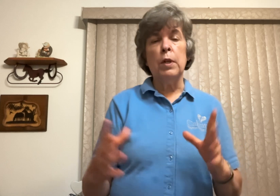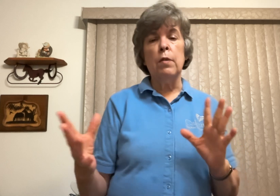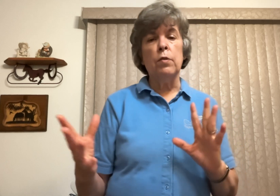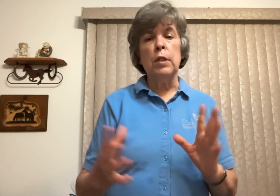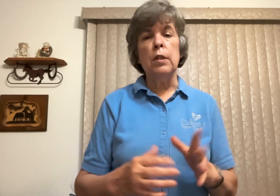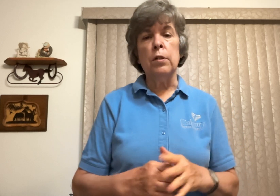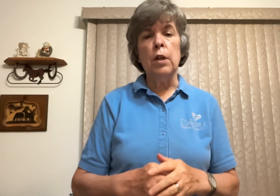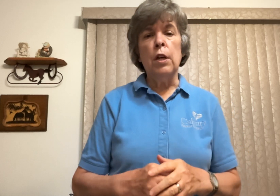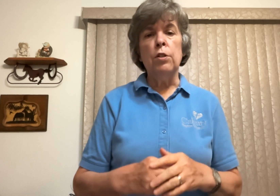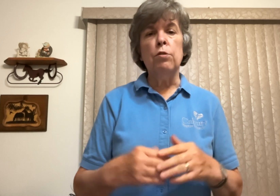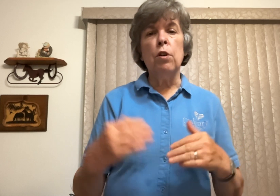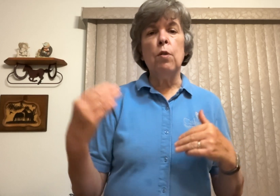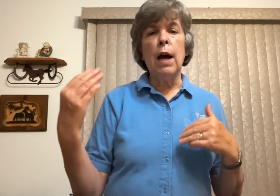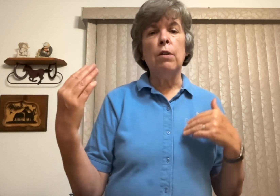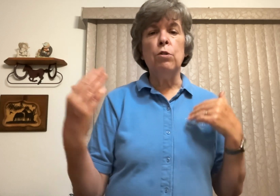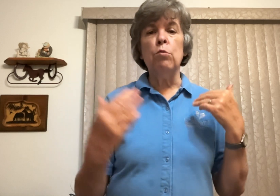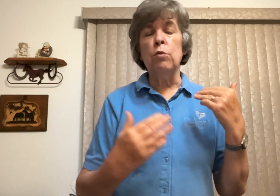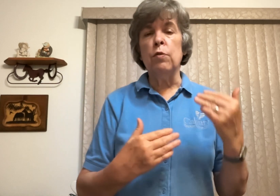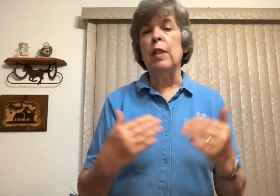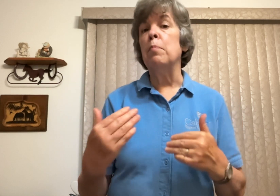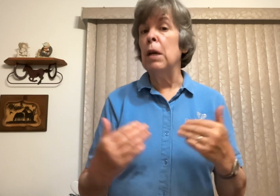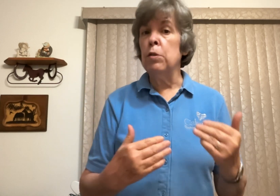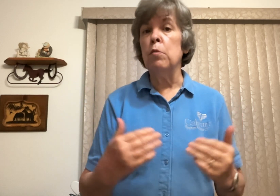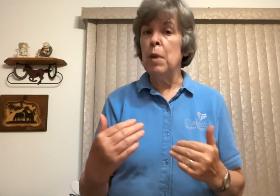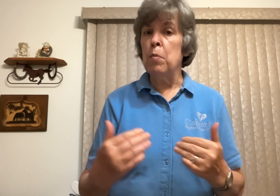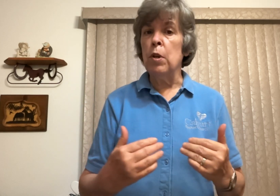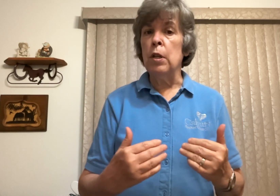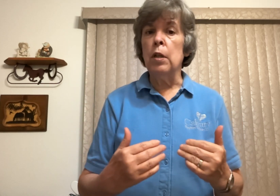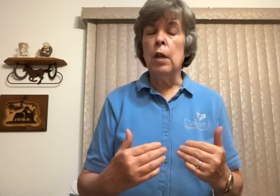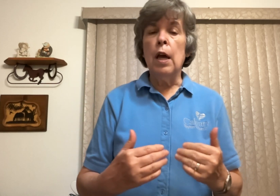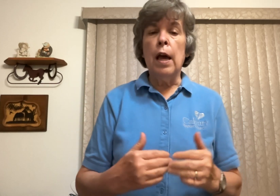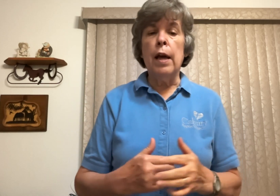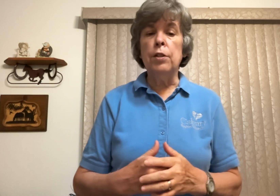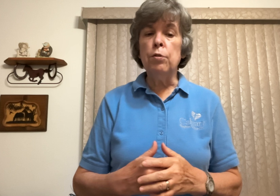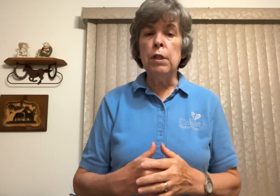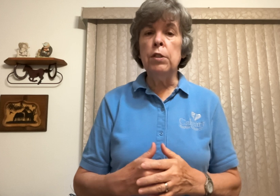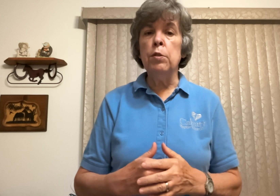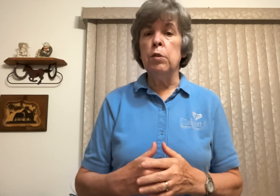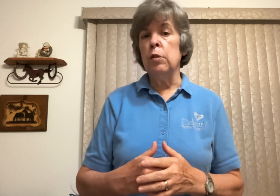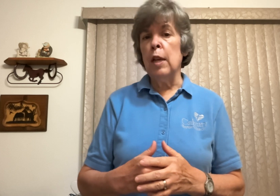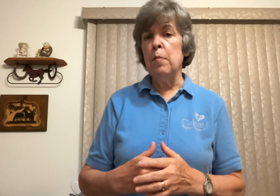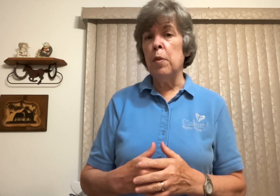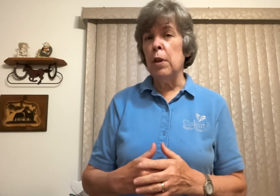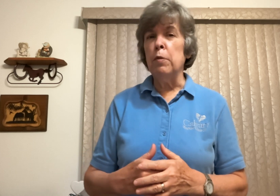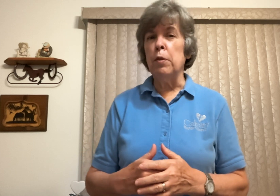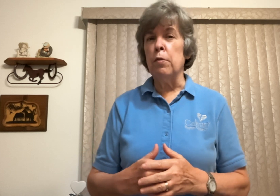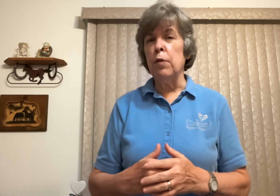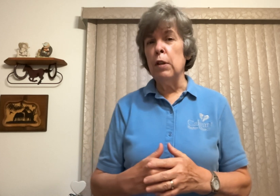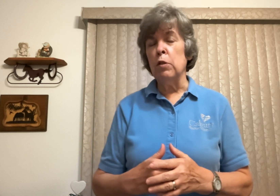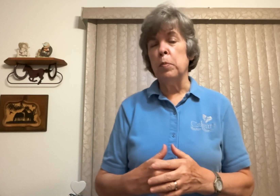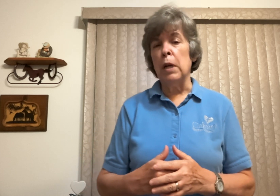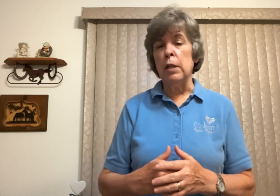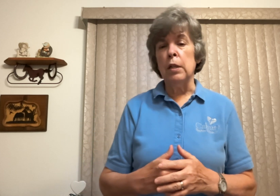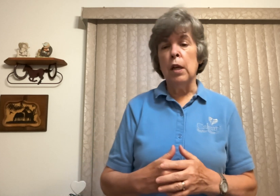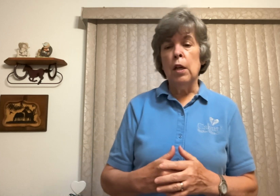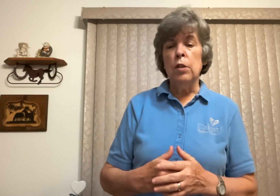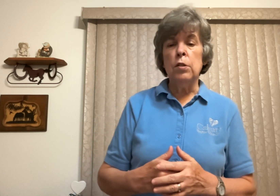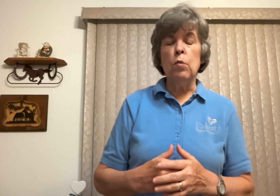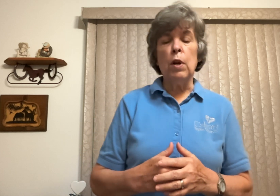whatever it is, you know how you develop muscle memory, and you need to do the same thing with your finger spelling. So what I